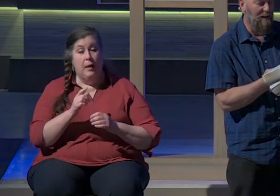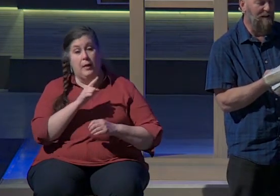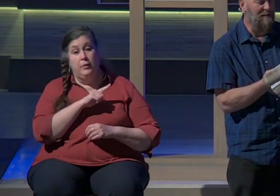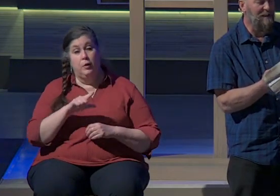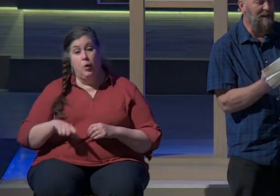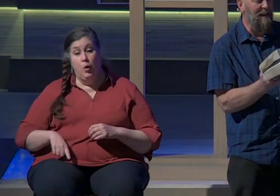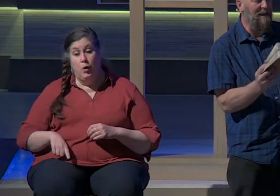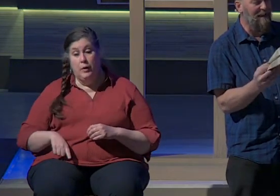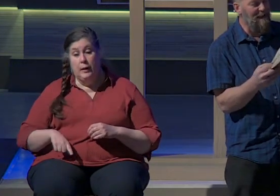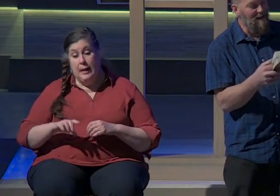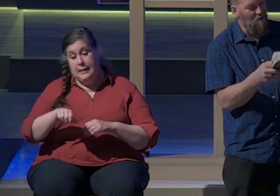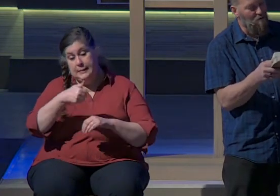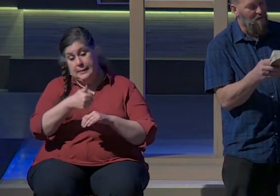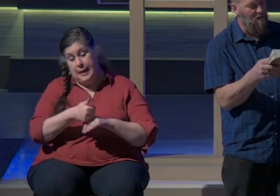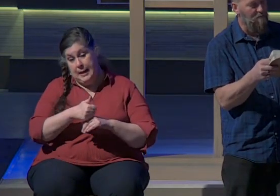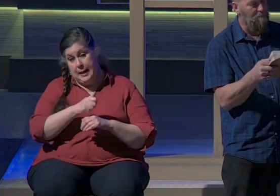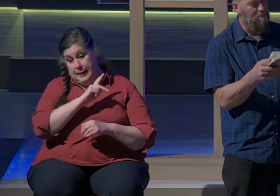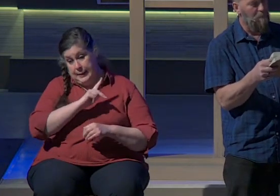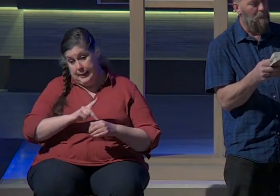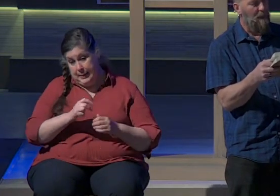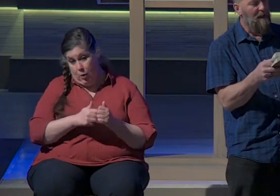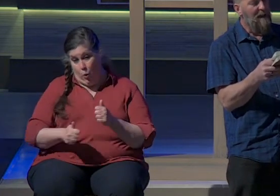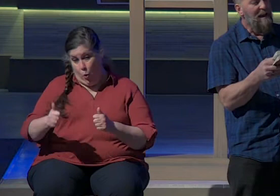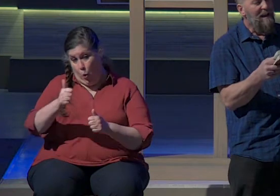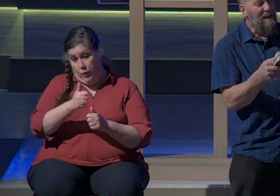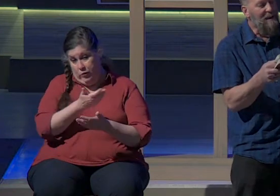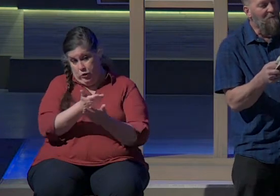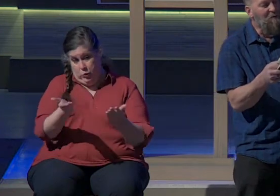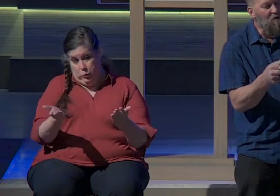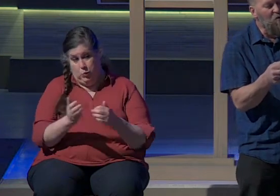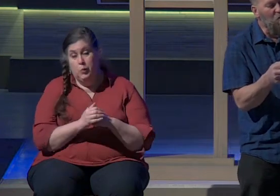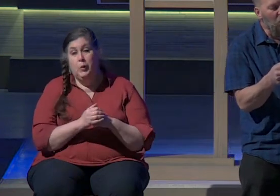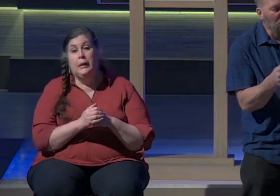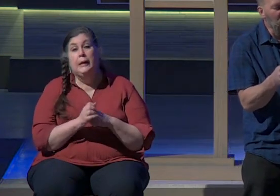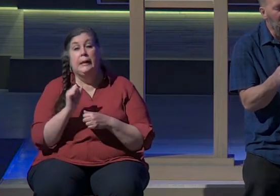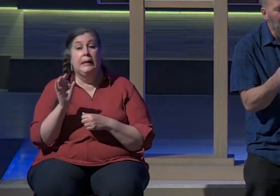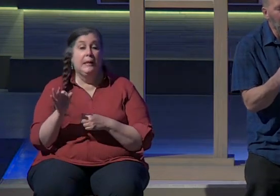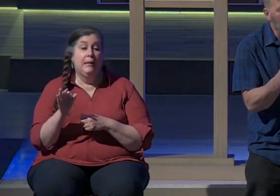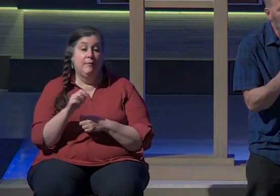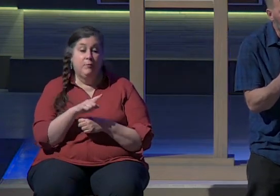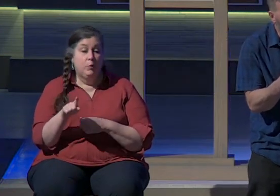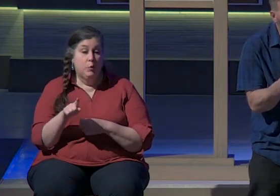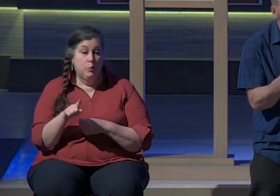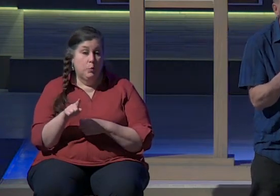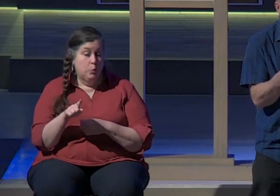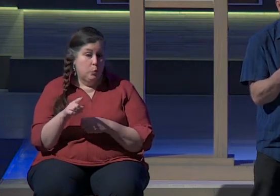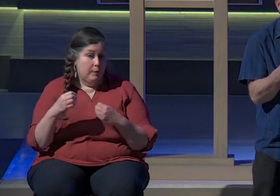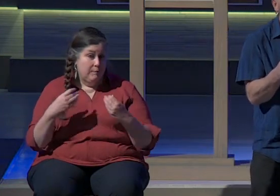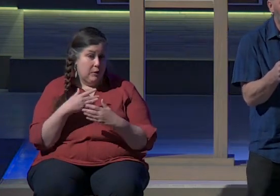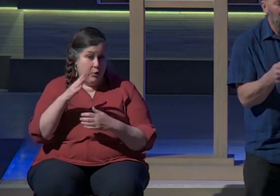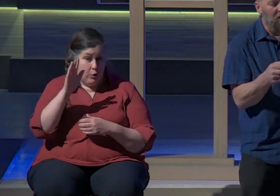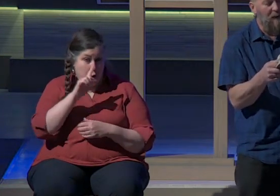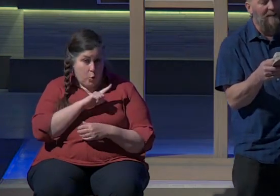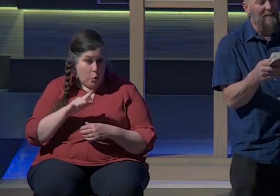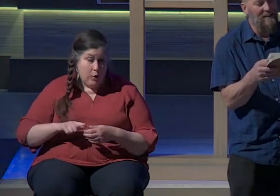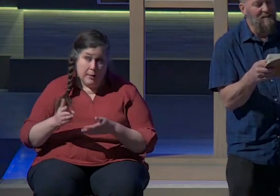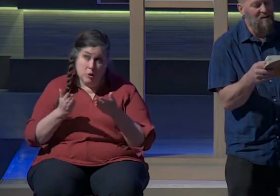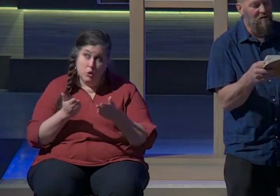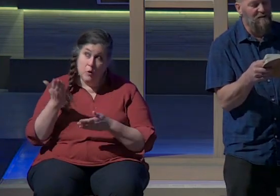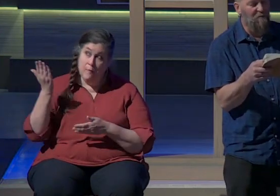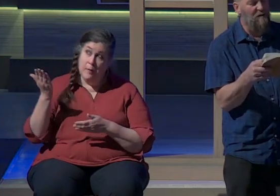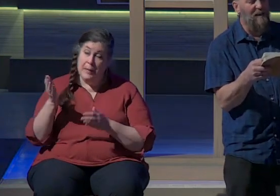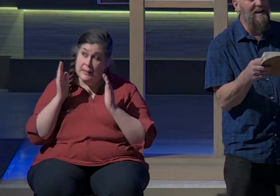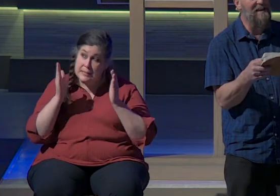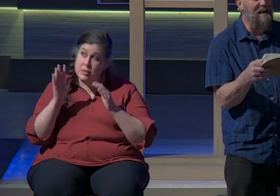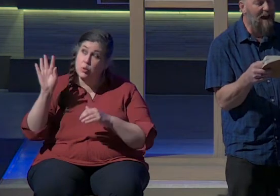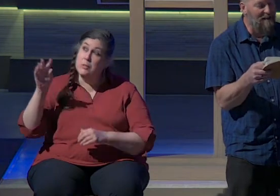Lord has set a king over you. If you will fear the Lord and serve him and listen to